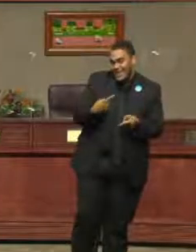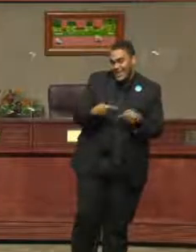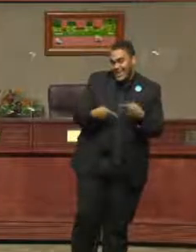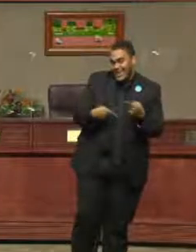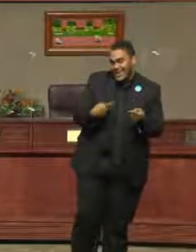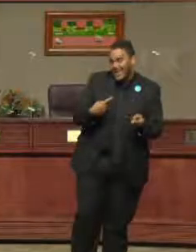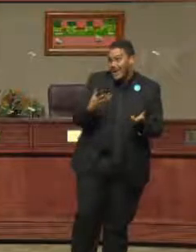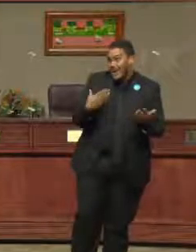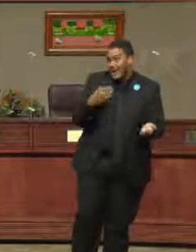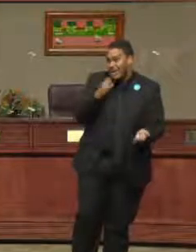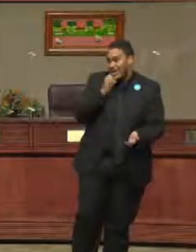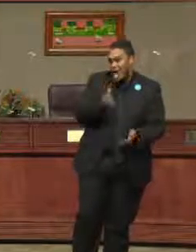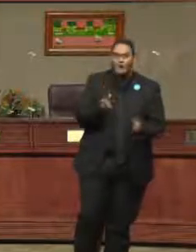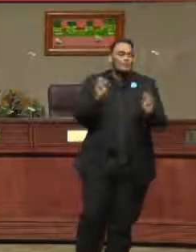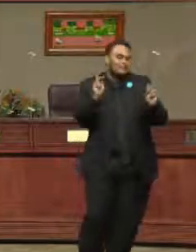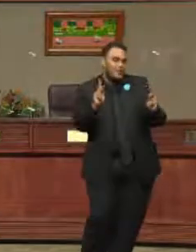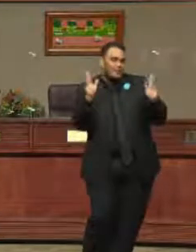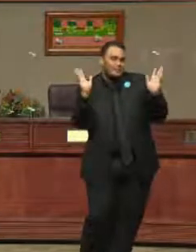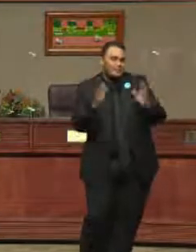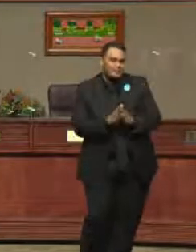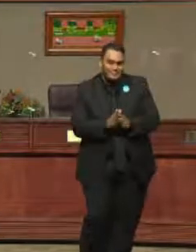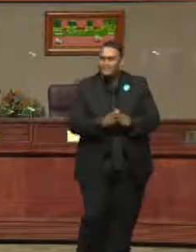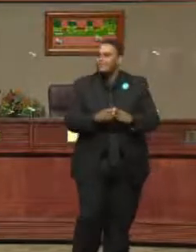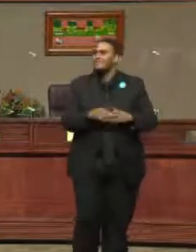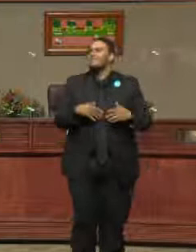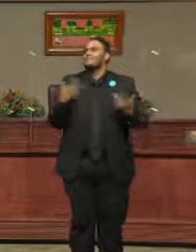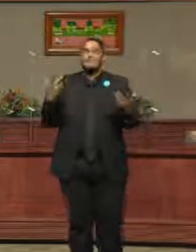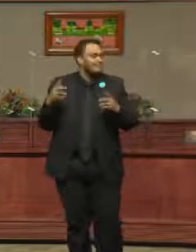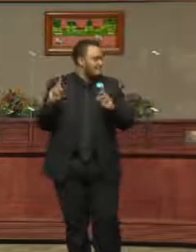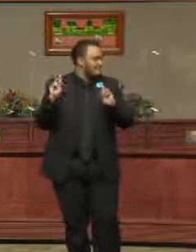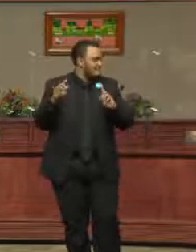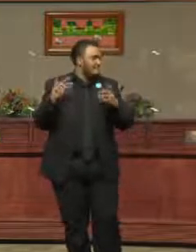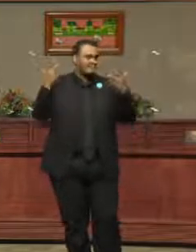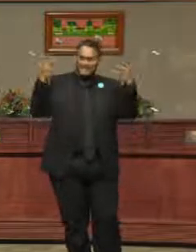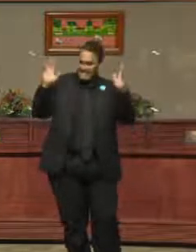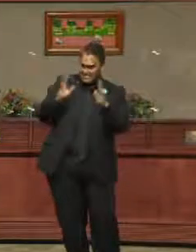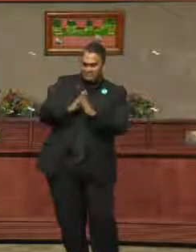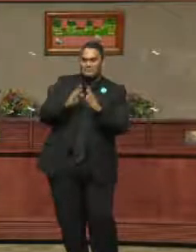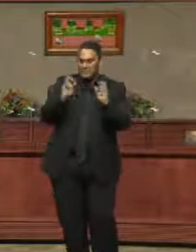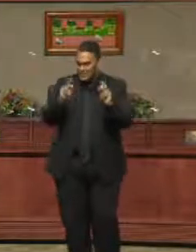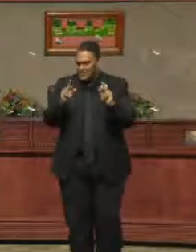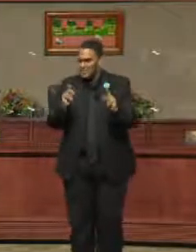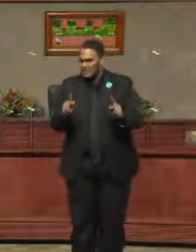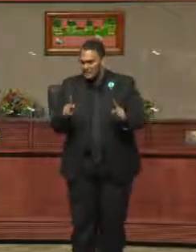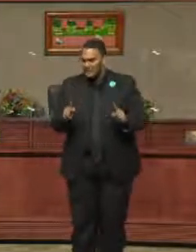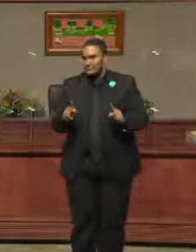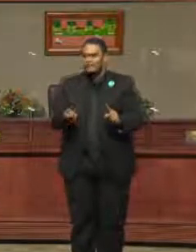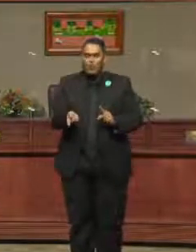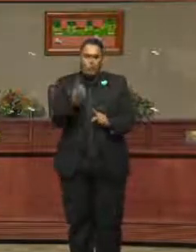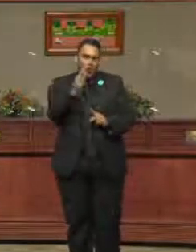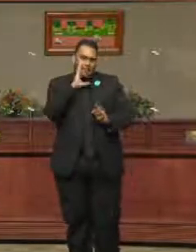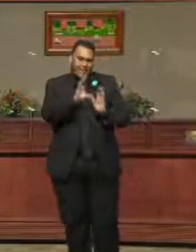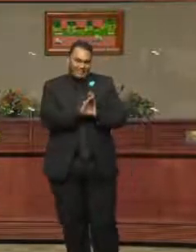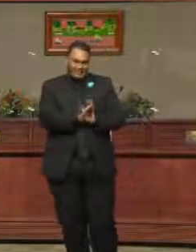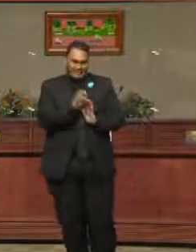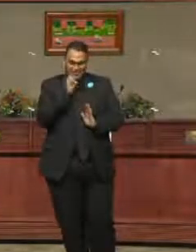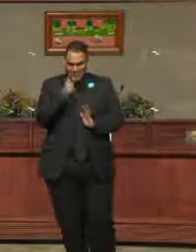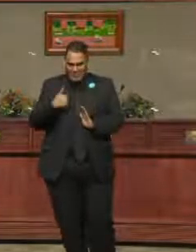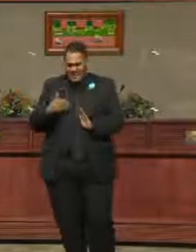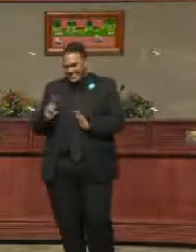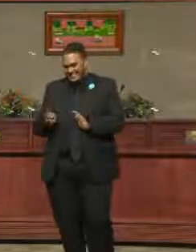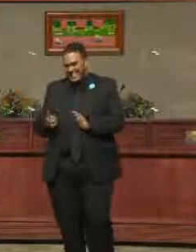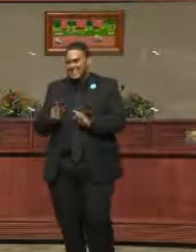May not. Well, if it comes, we show. So let me rectify something that I realized that I said